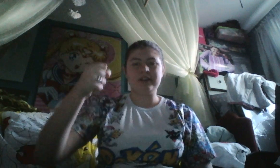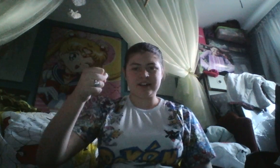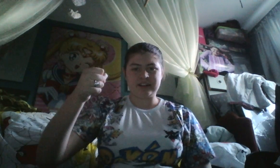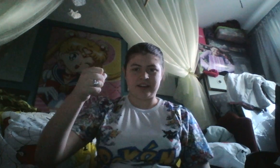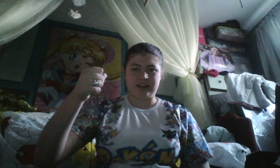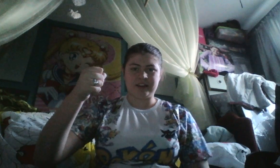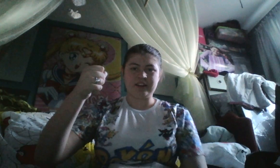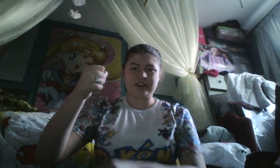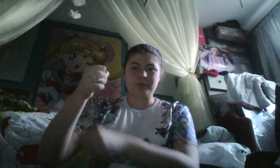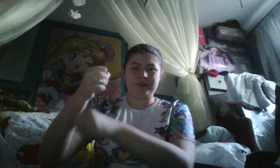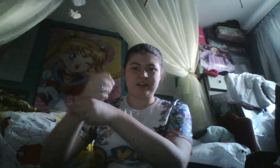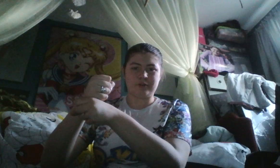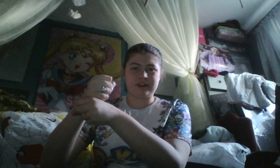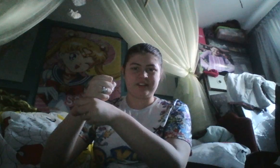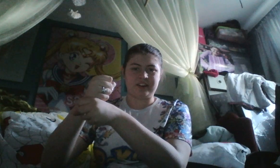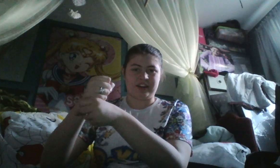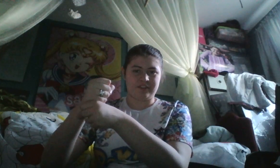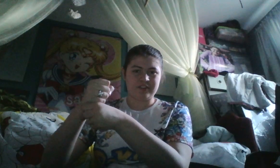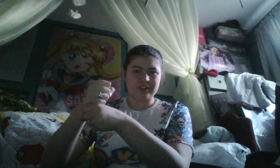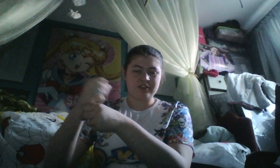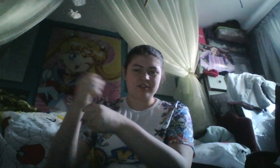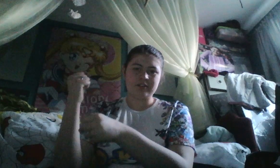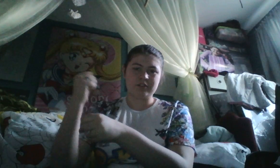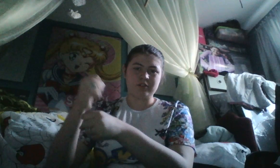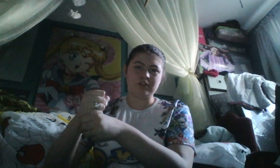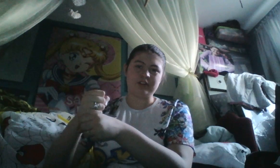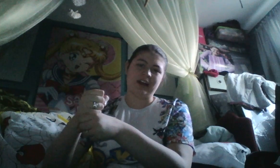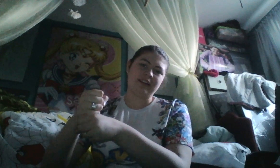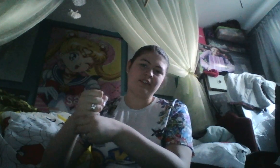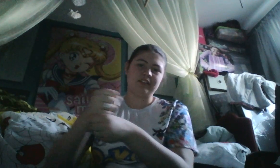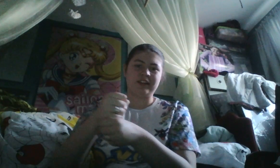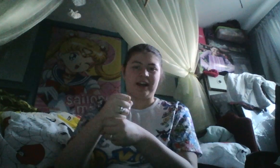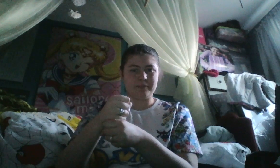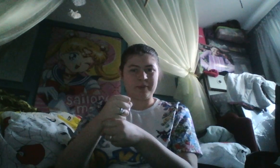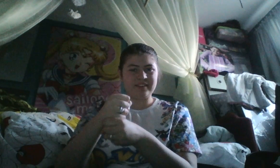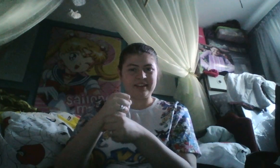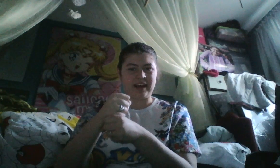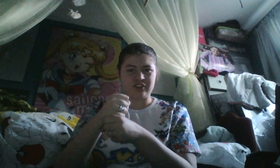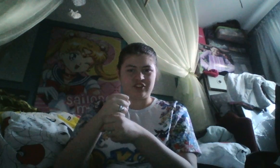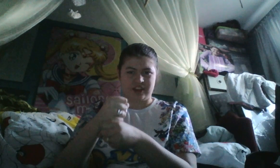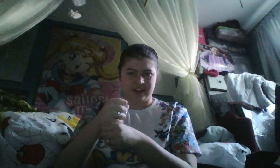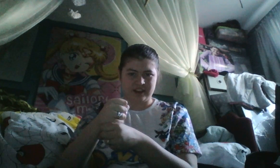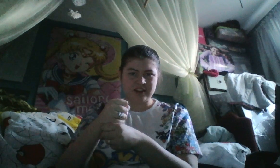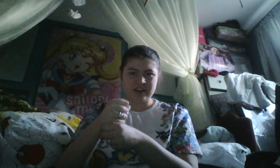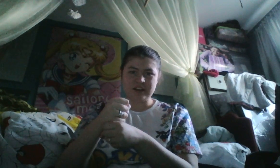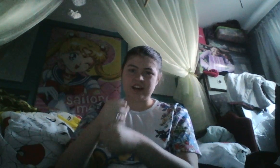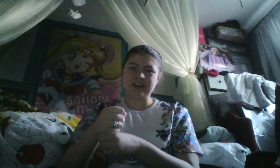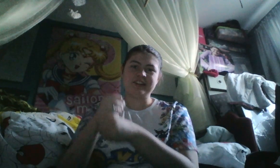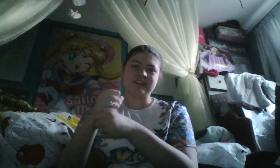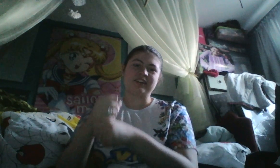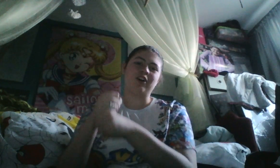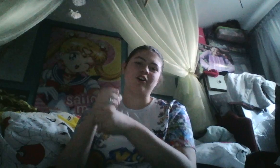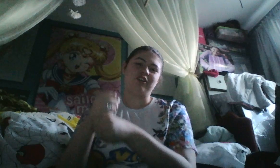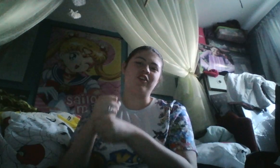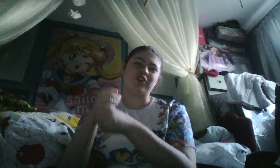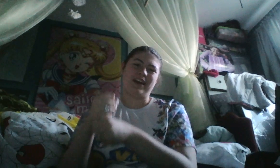hand here, and then you put the other one underneath. Or that. You do that. Basically that is a G. I know it looks like you're holding horse